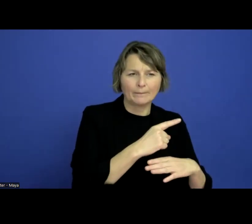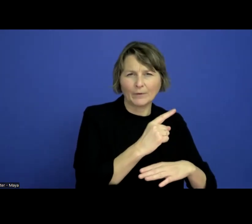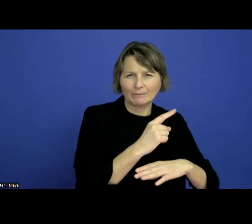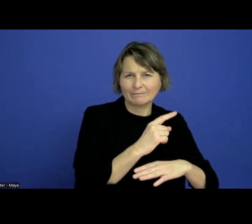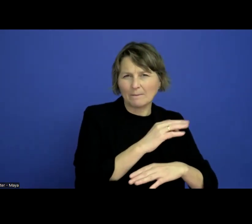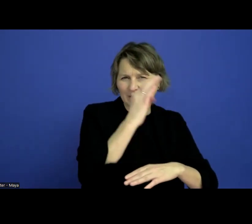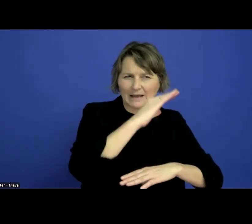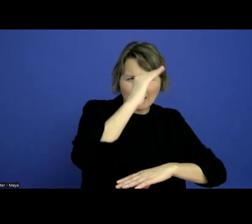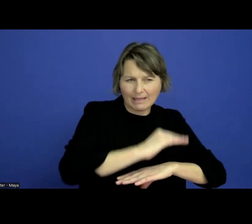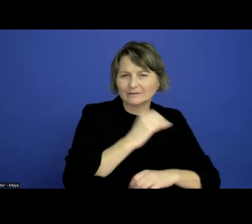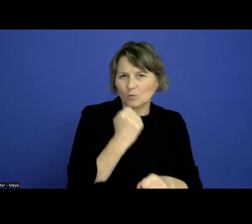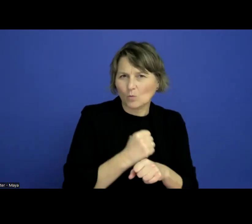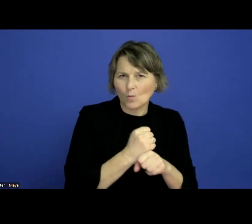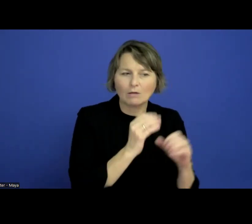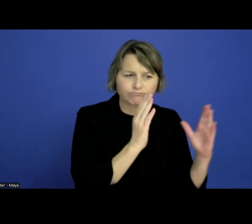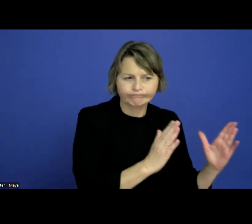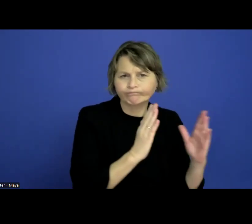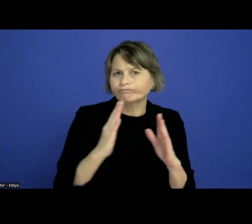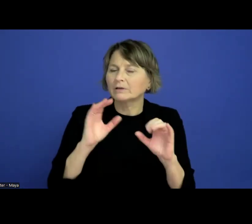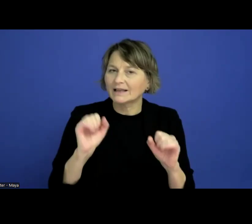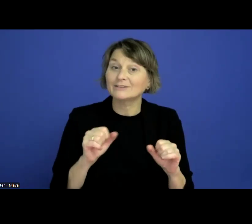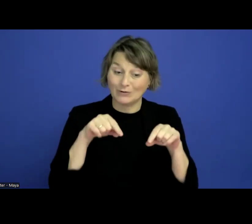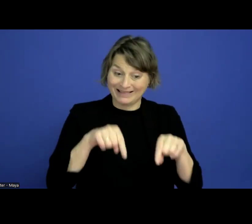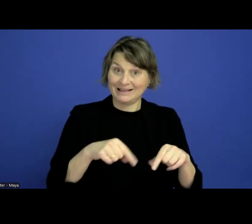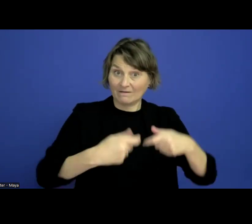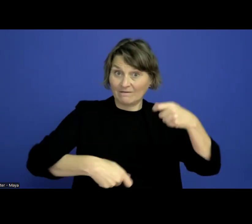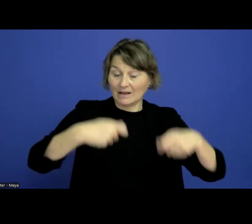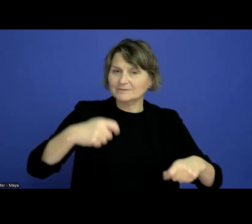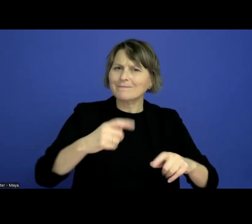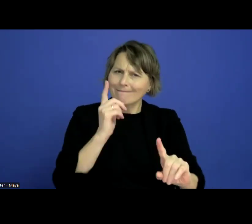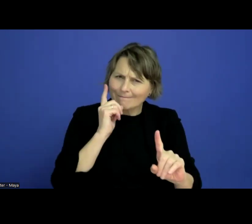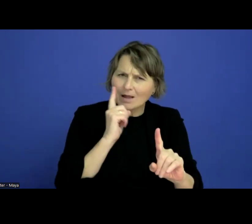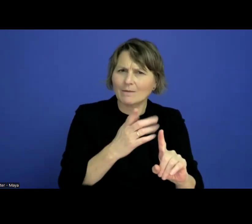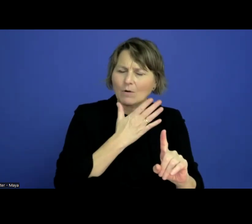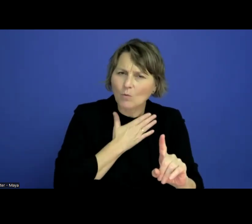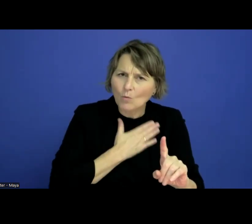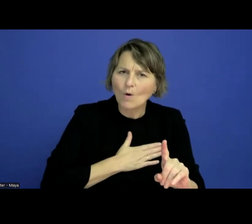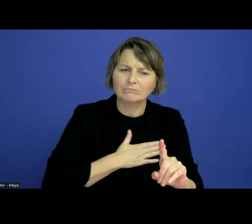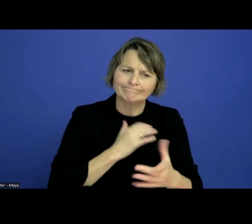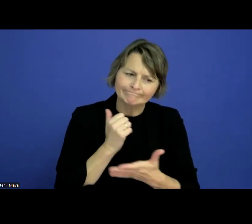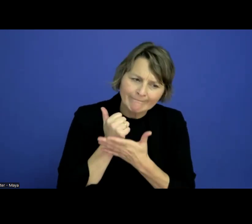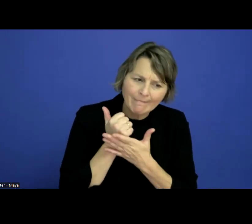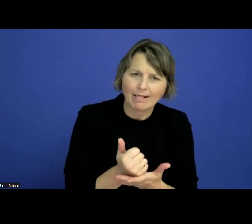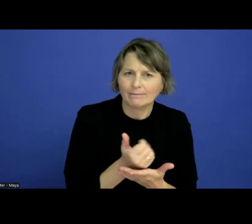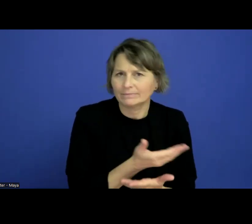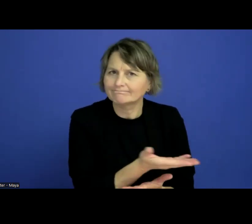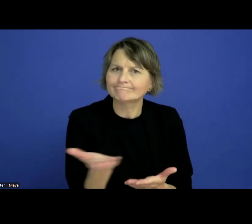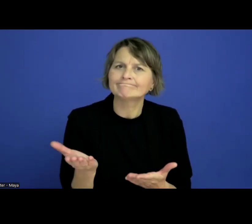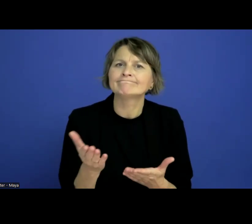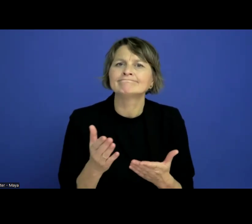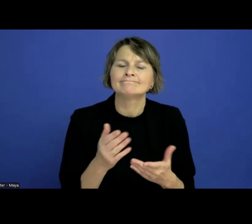Through these flex work arrangements, the idea is that we really help to balance the